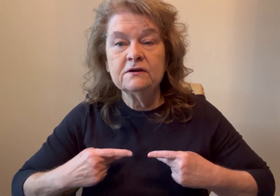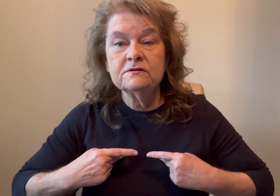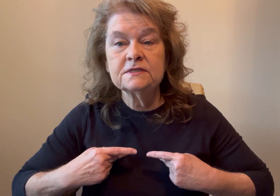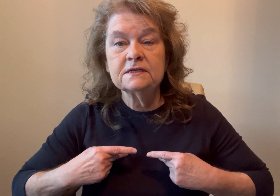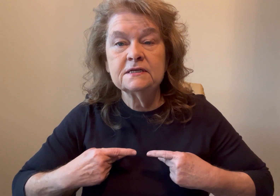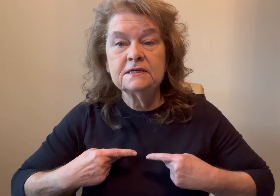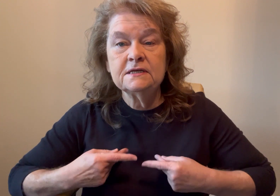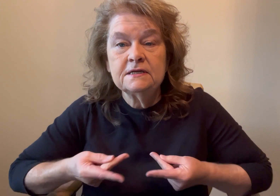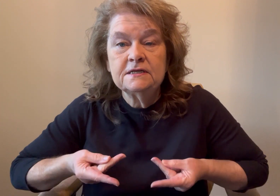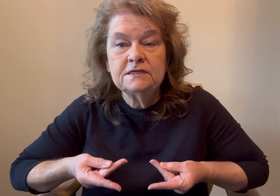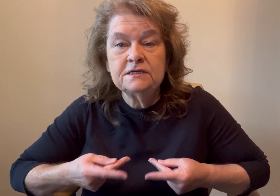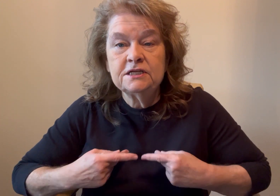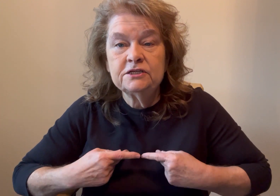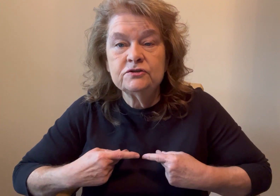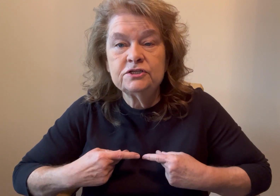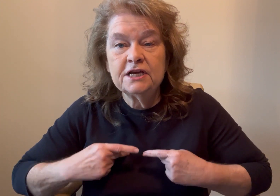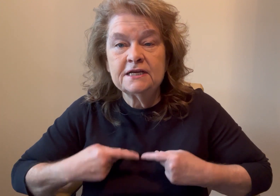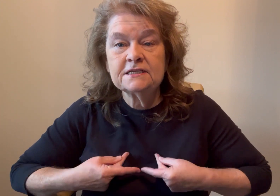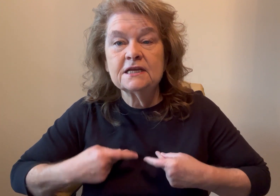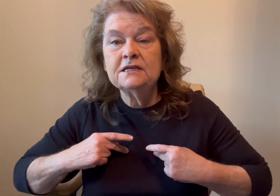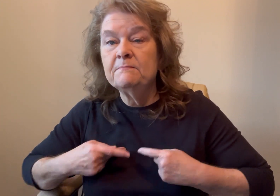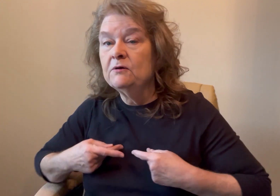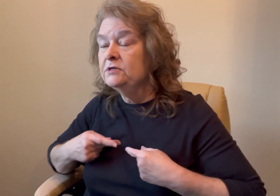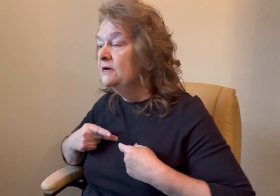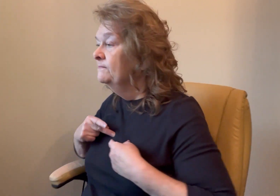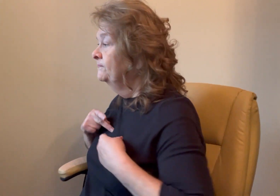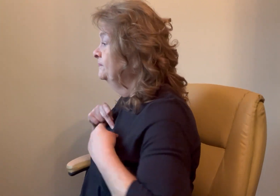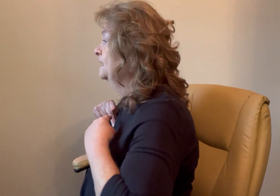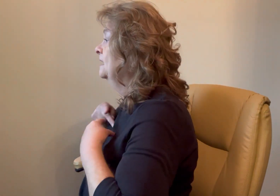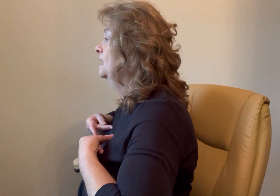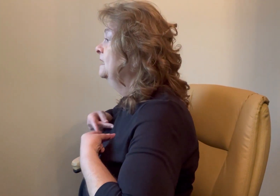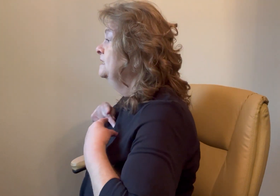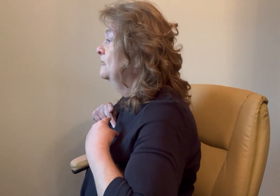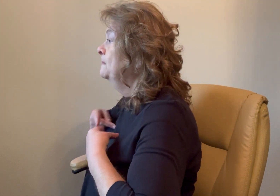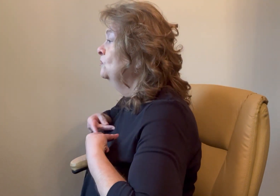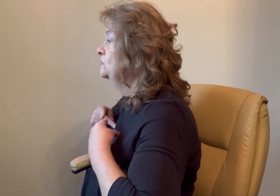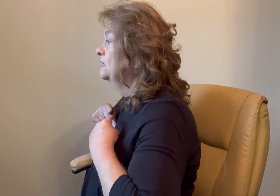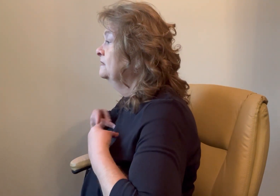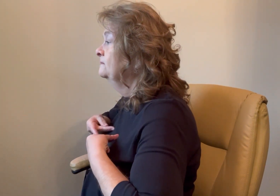fingers, touch your chest, pneumonia, pneumonia.